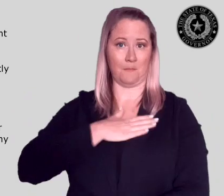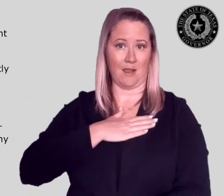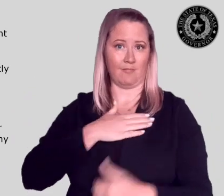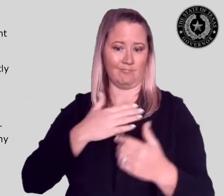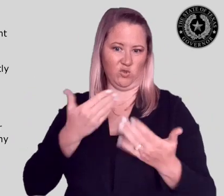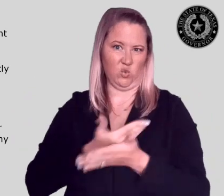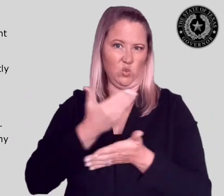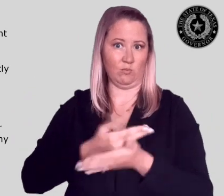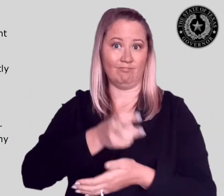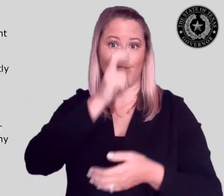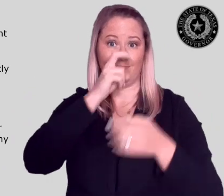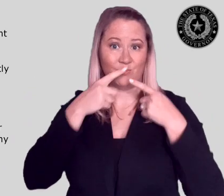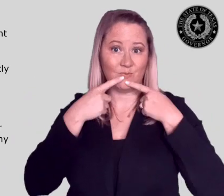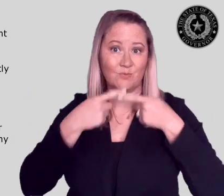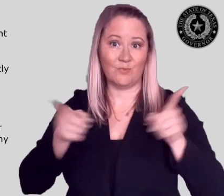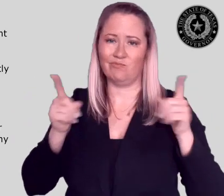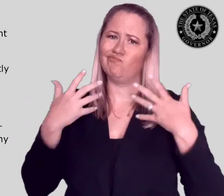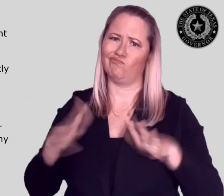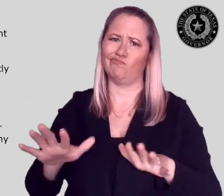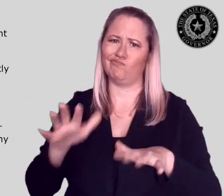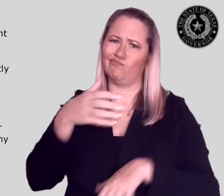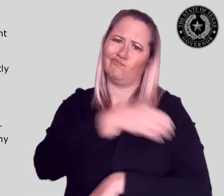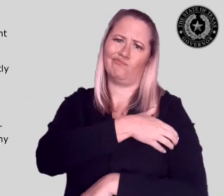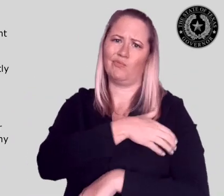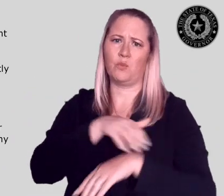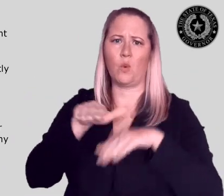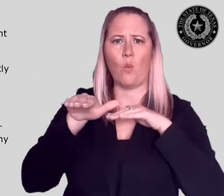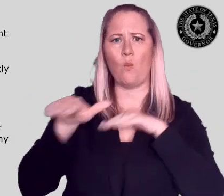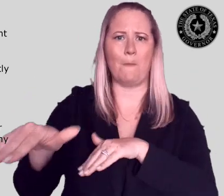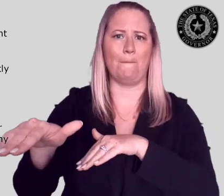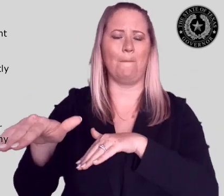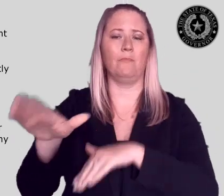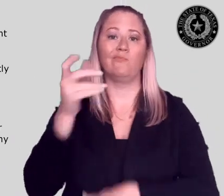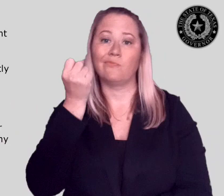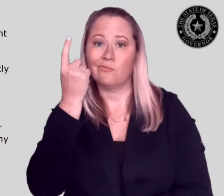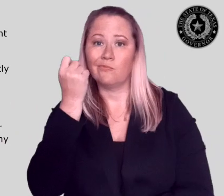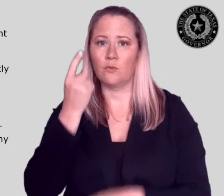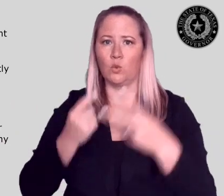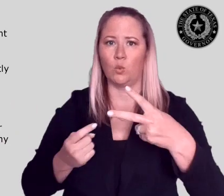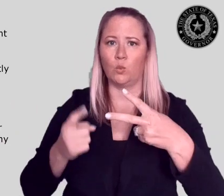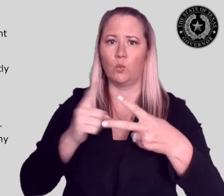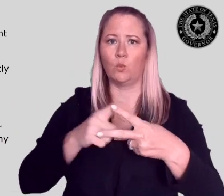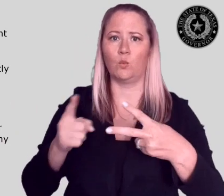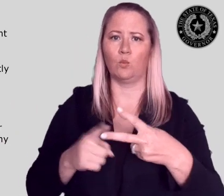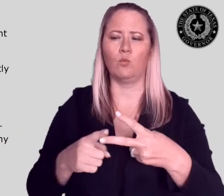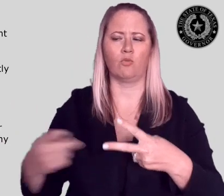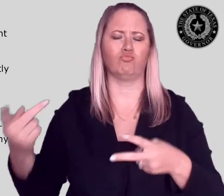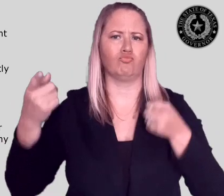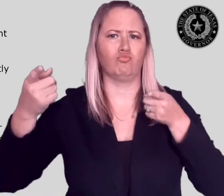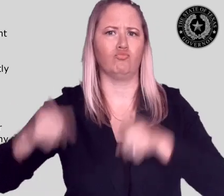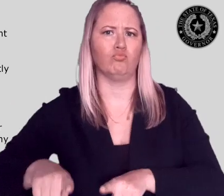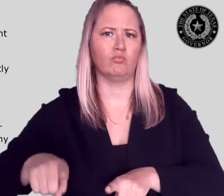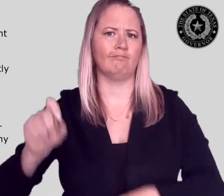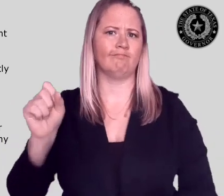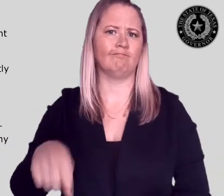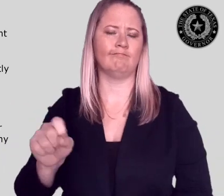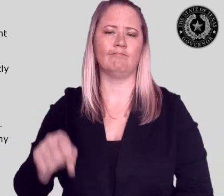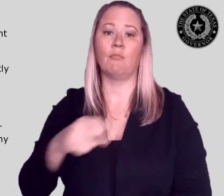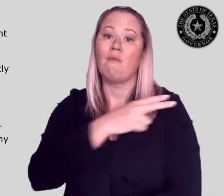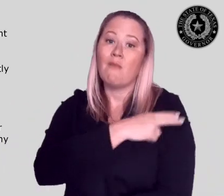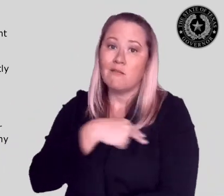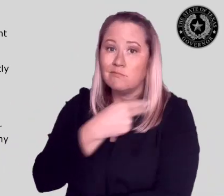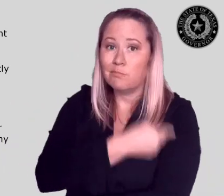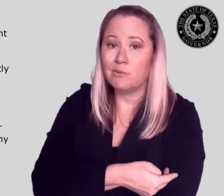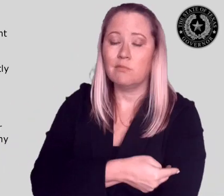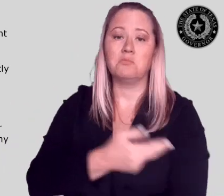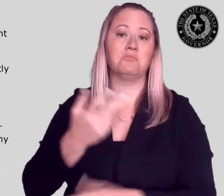official except as explicitly provided in paragraph numbers 1 through 2. To the extent necessary to ensure that